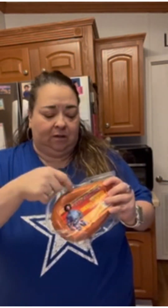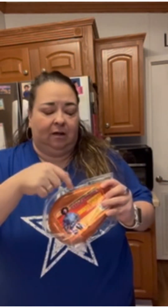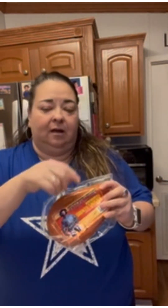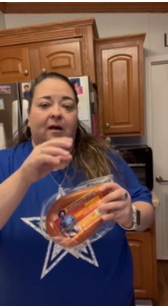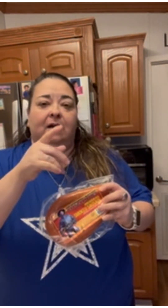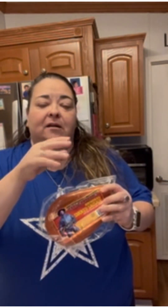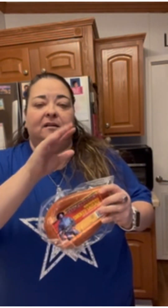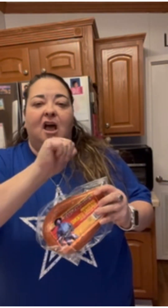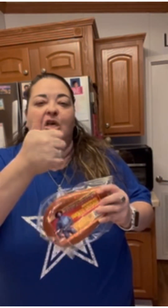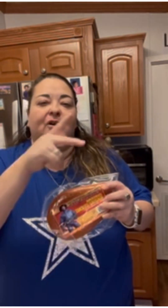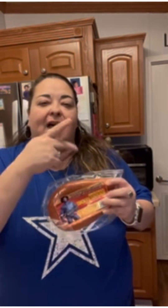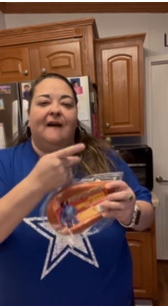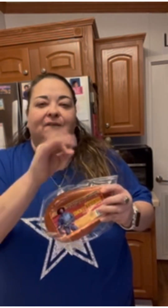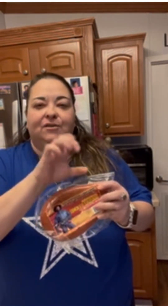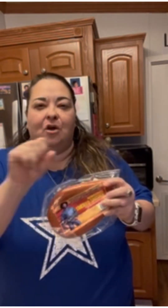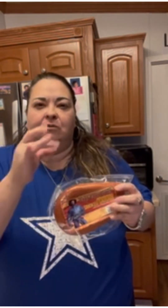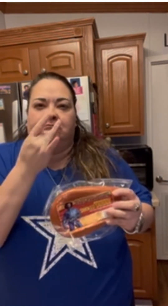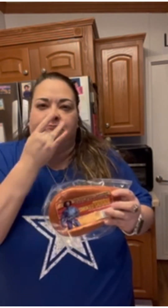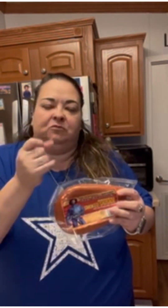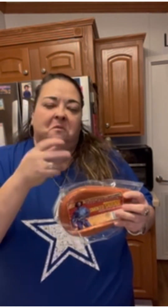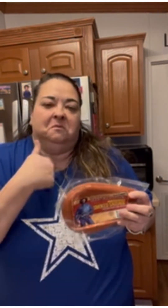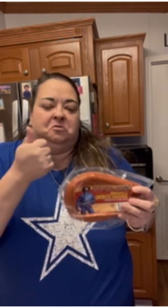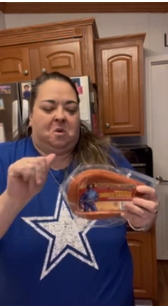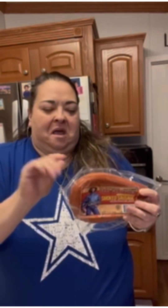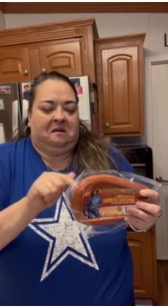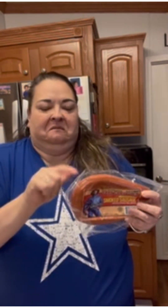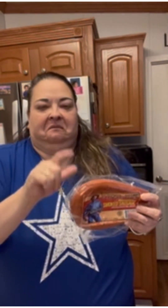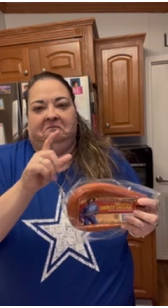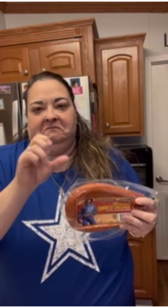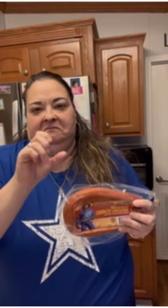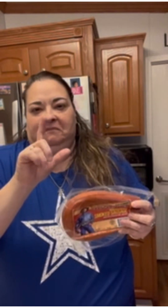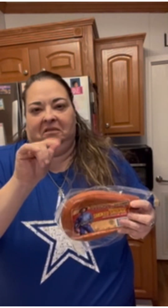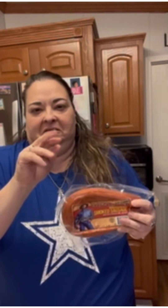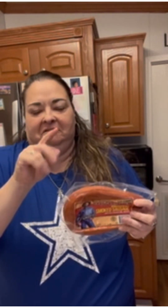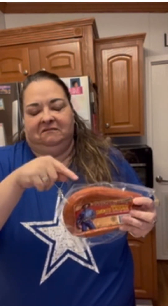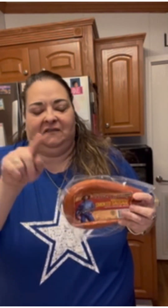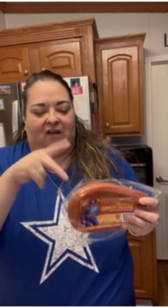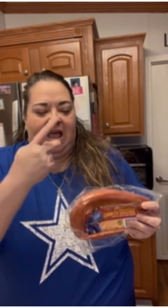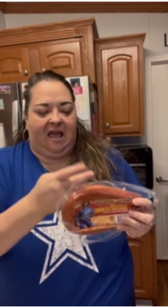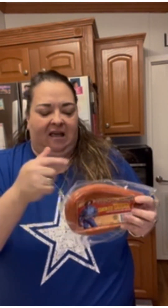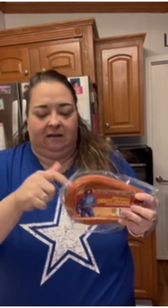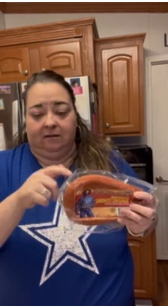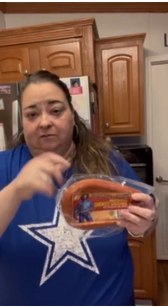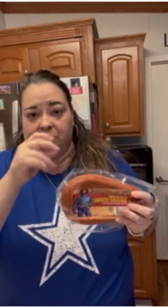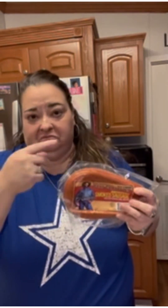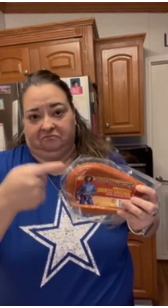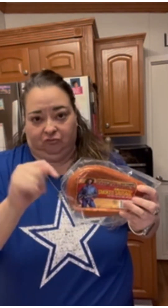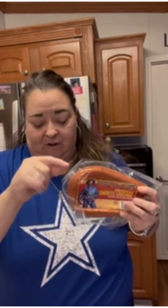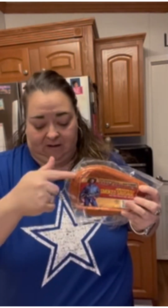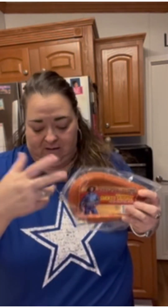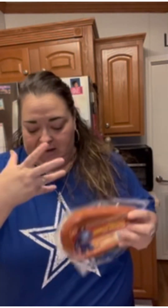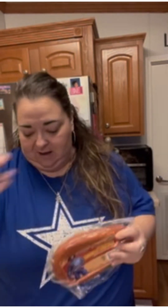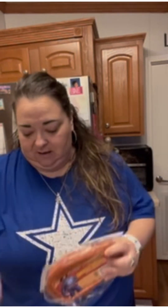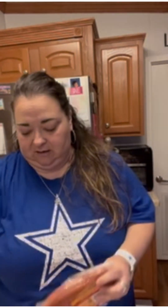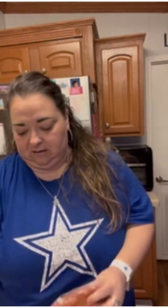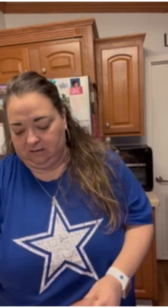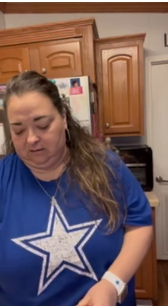this. Well, I've tried other types of sausage. They're really good. But this is a new brand for me. Different brand. But I'm going to try